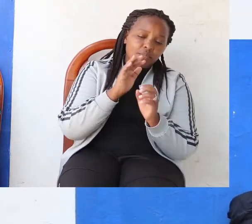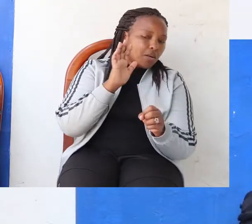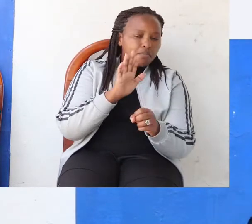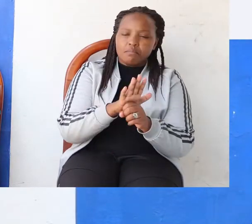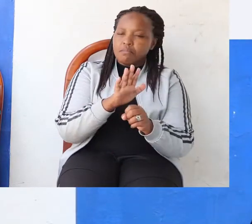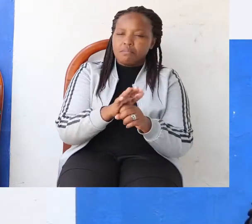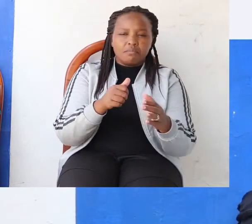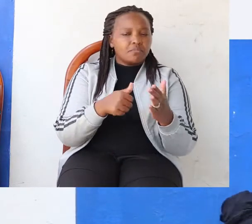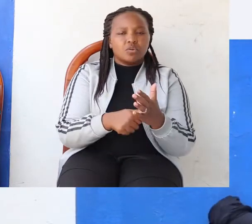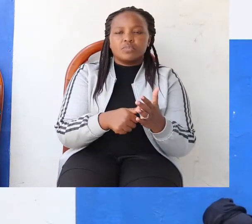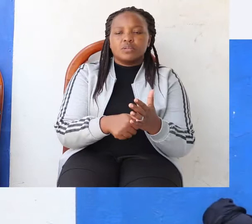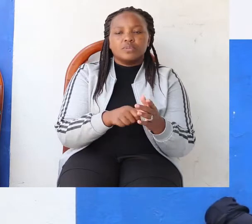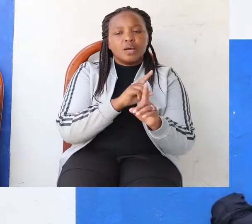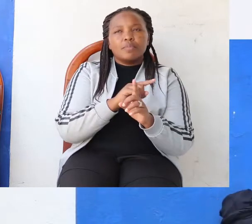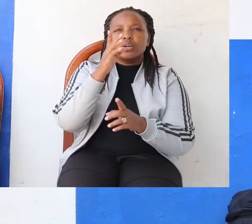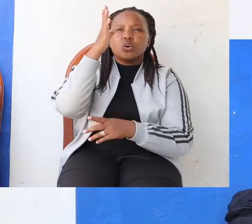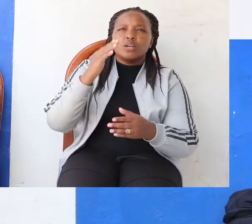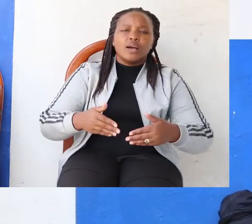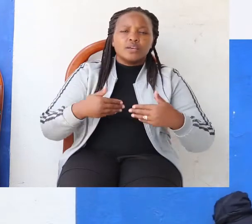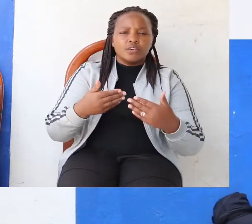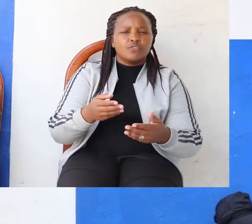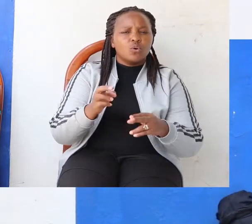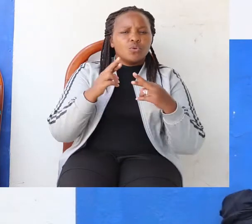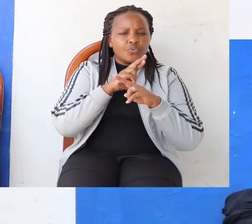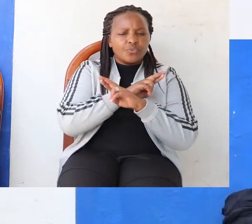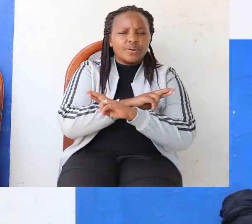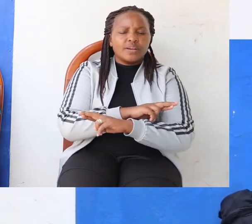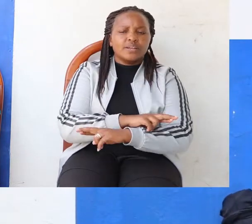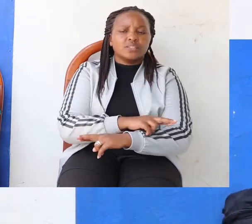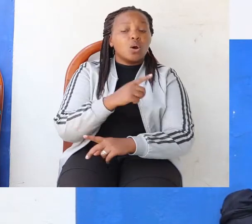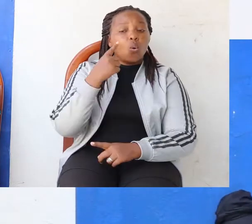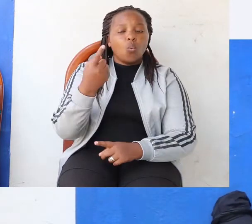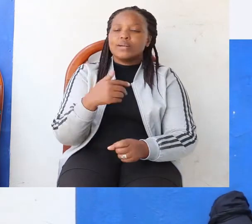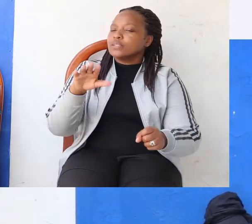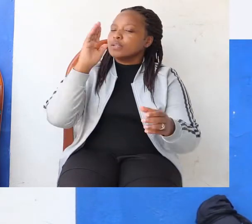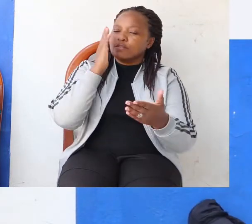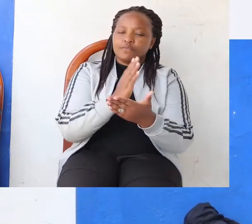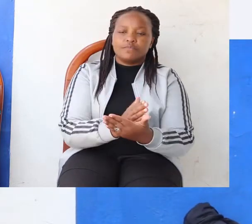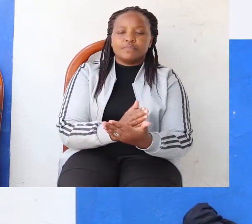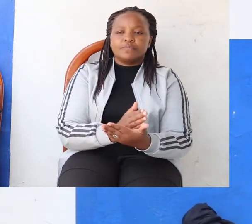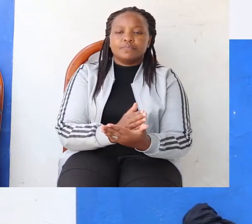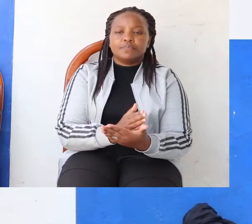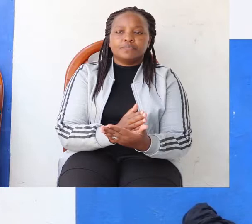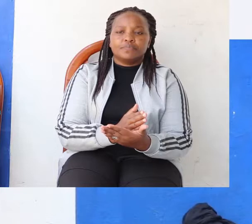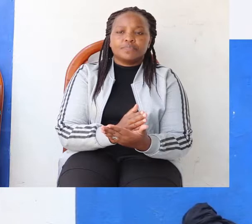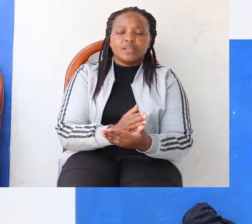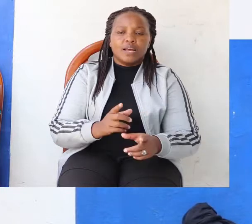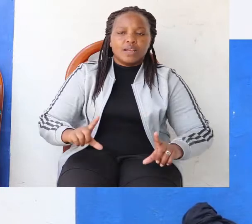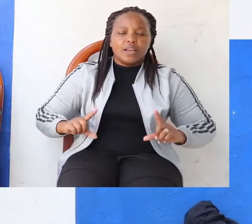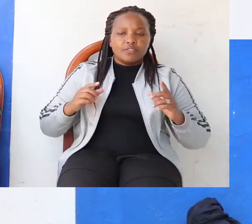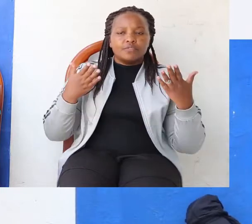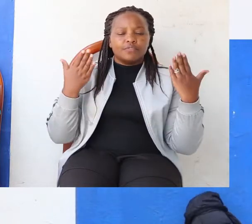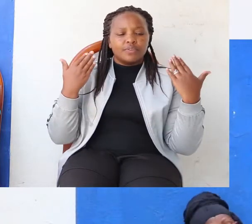zimeongezeka. Lakini Mungu atakupatia pumziko mara moja na ya kutosha, na akupee uhai wa